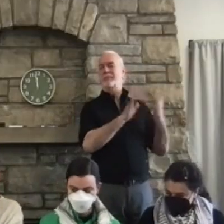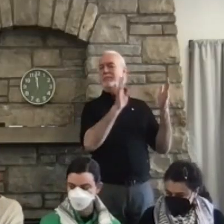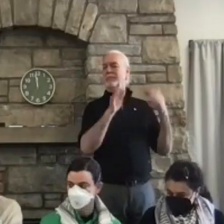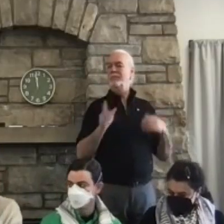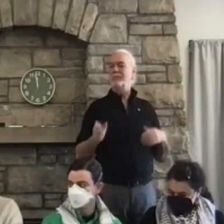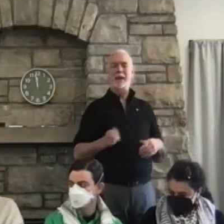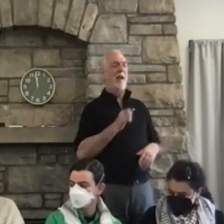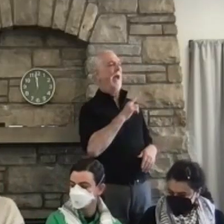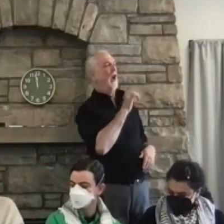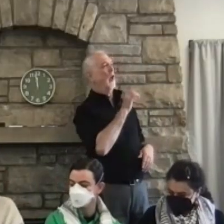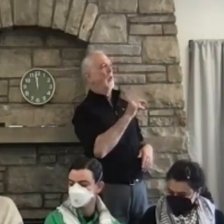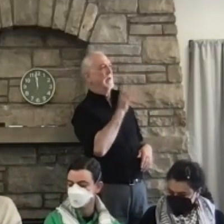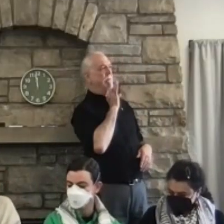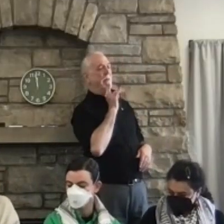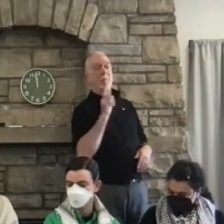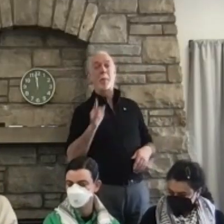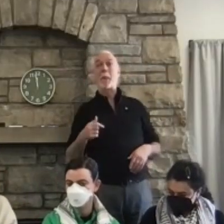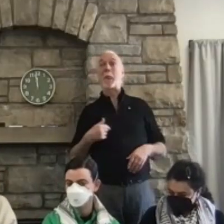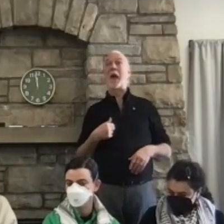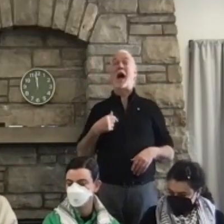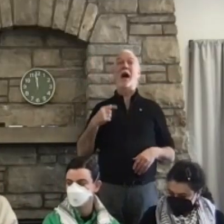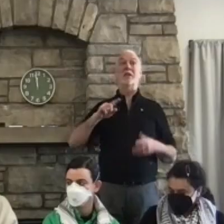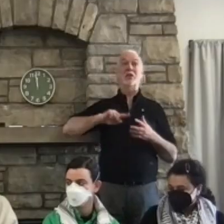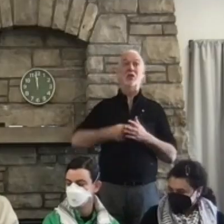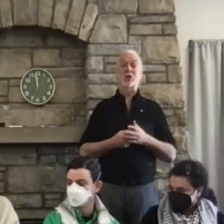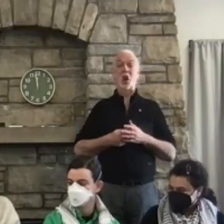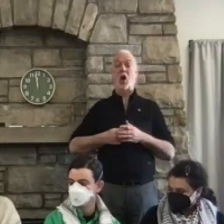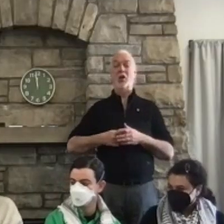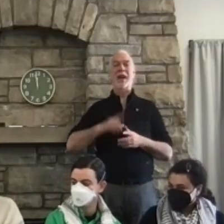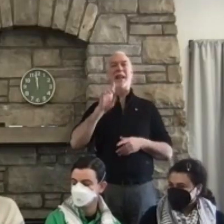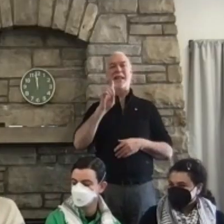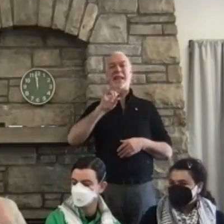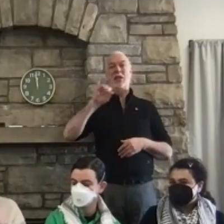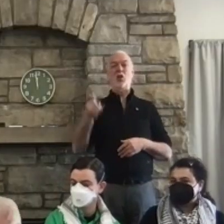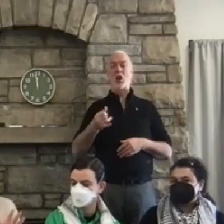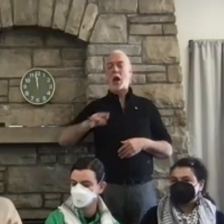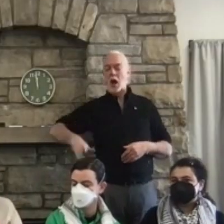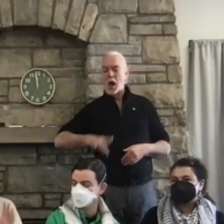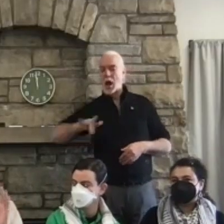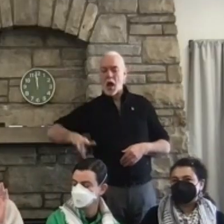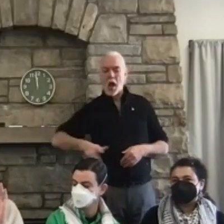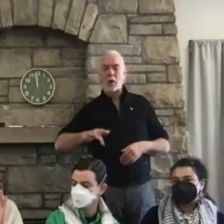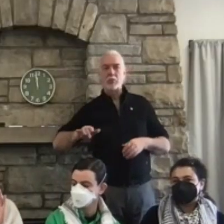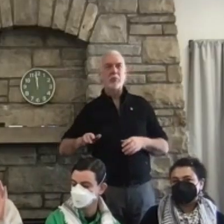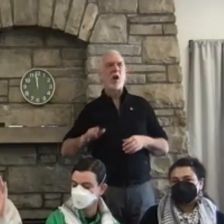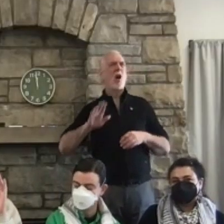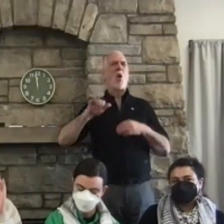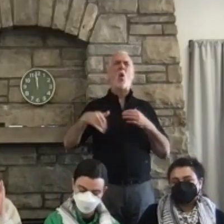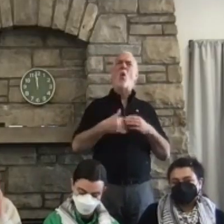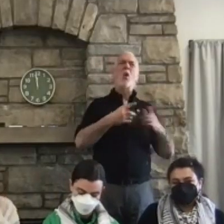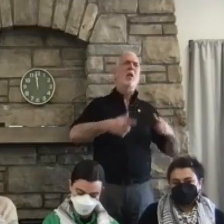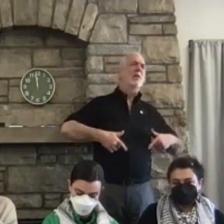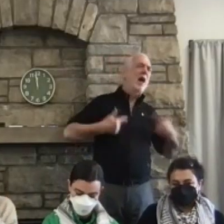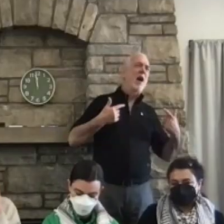Yeah. You know, I started DJing in like the late 90s, and I had a whole career, a whole life in music.